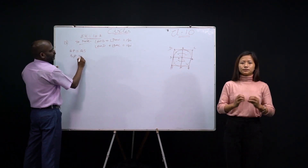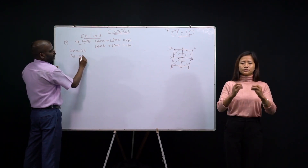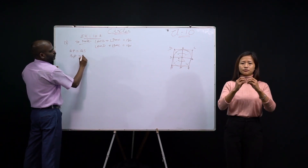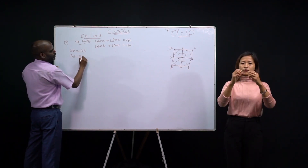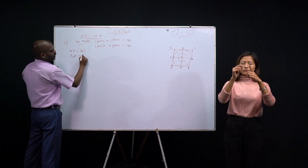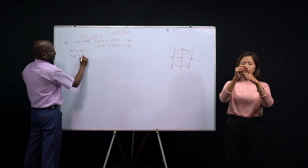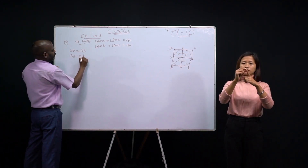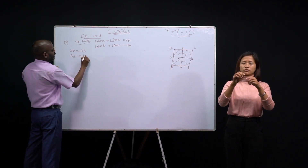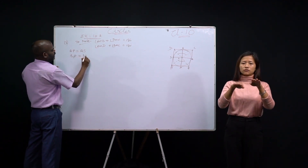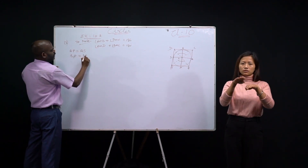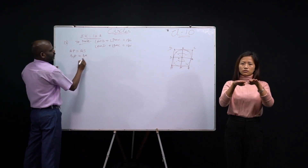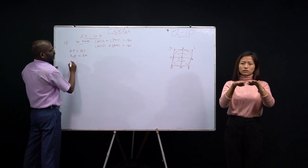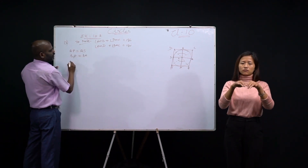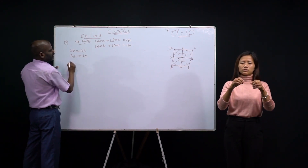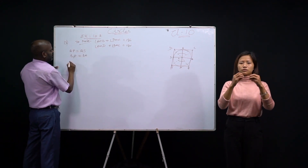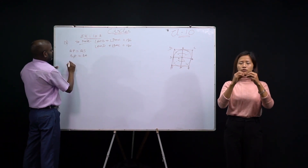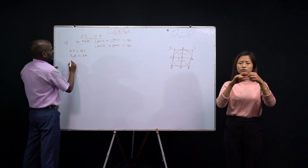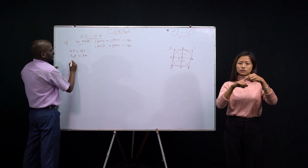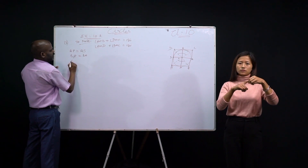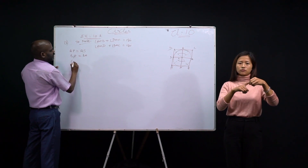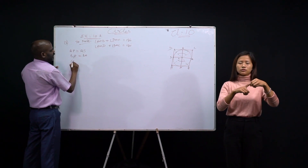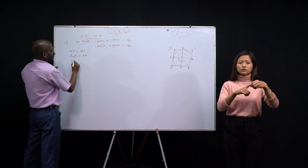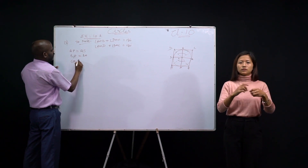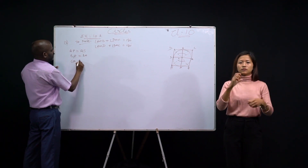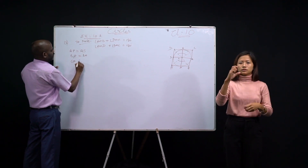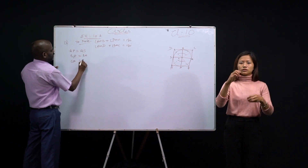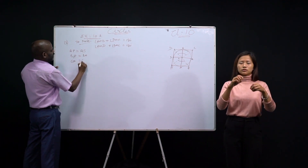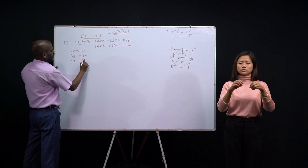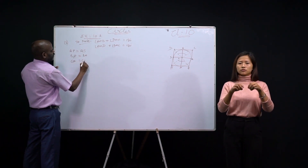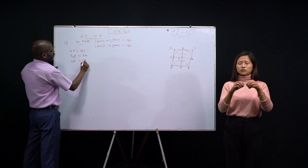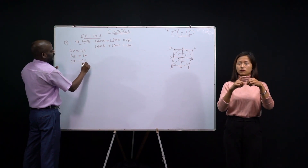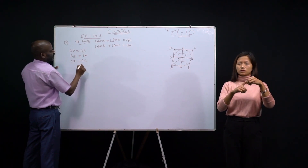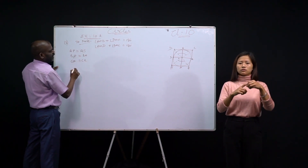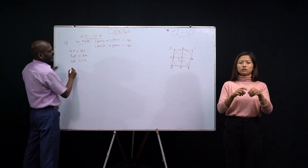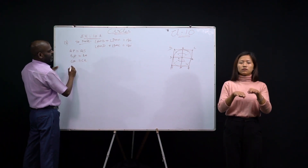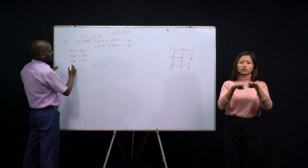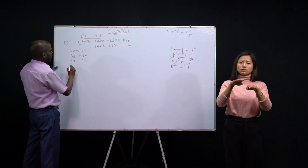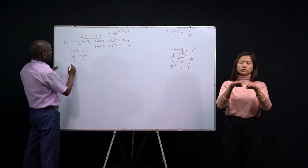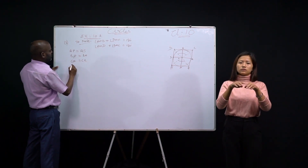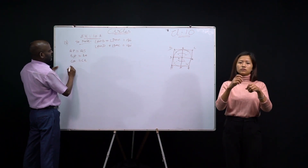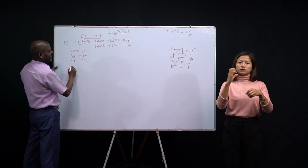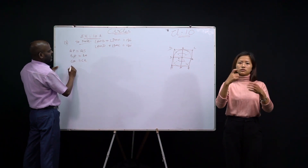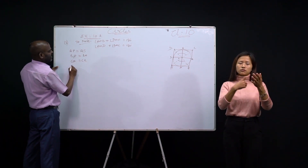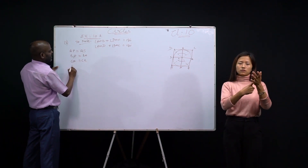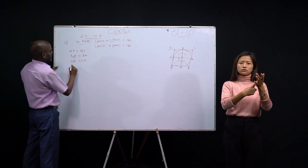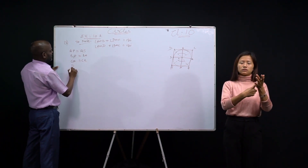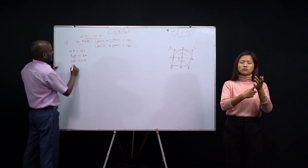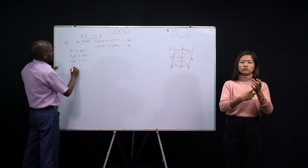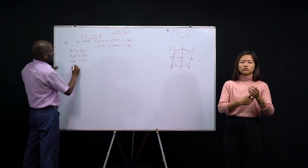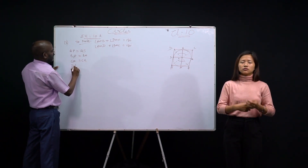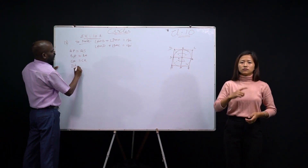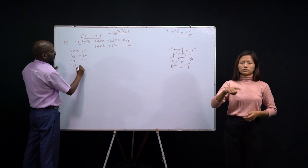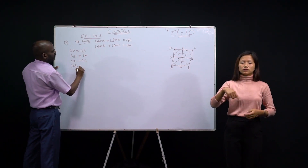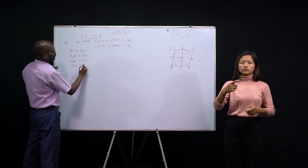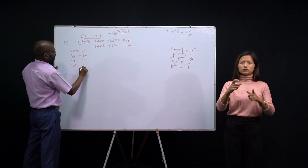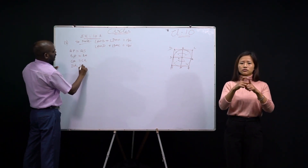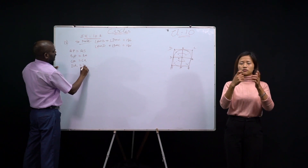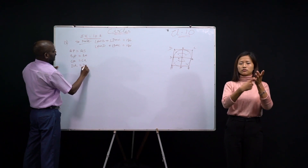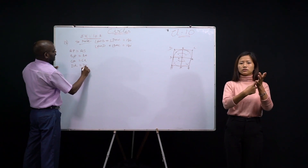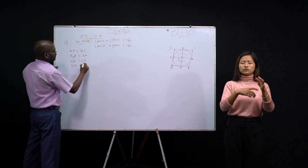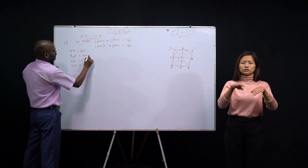BP equal to jump. BQ. CQ equal to CR. We already learned so many questions, right? Next, DR equal